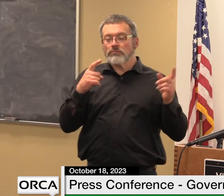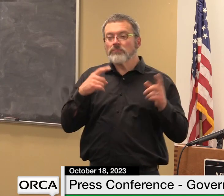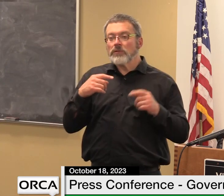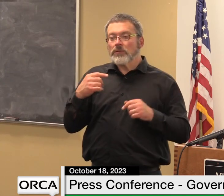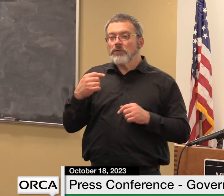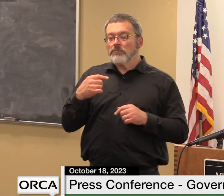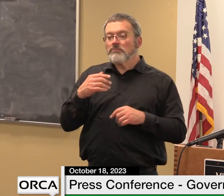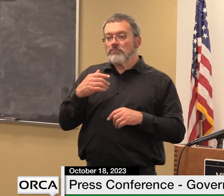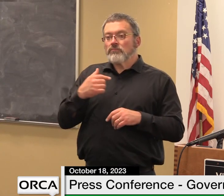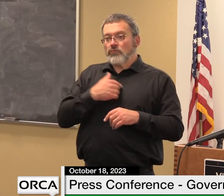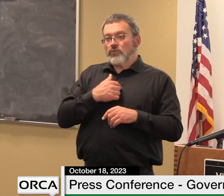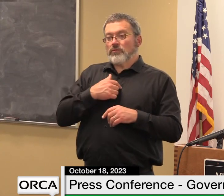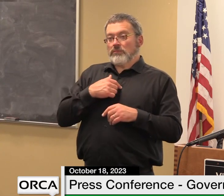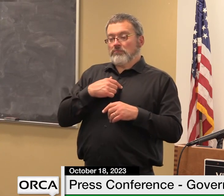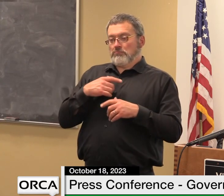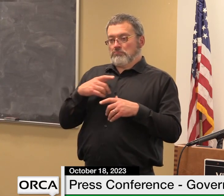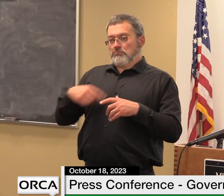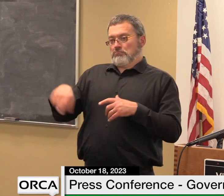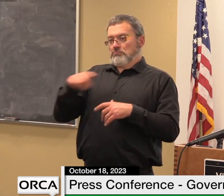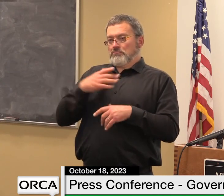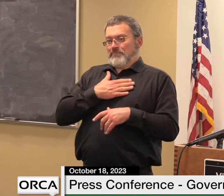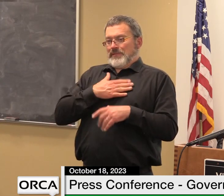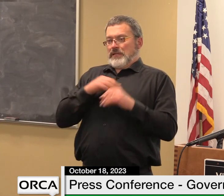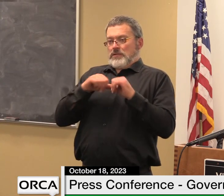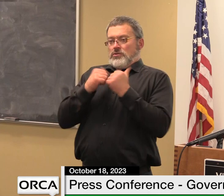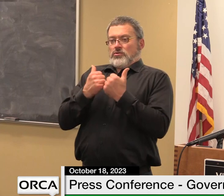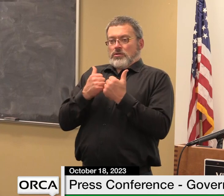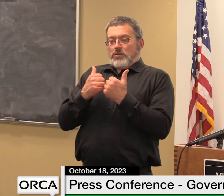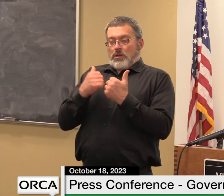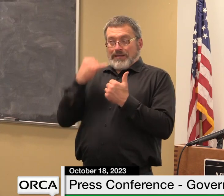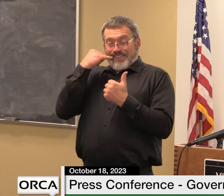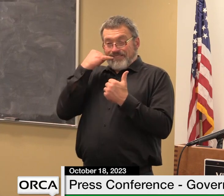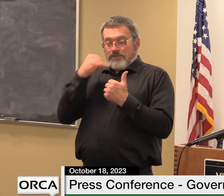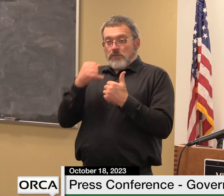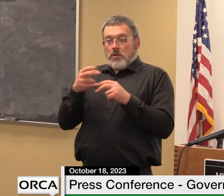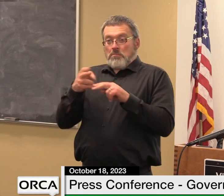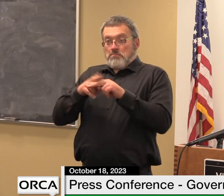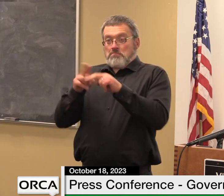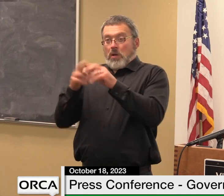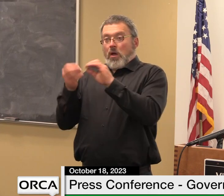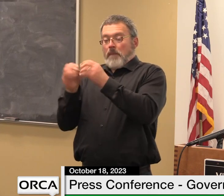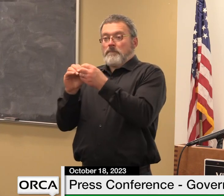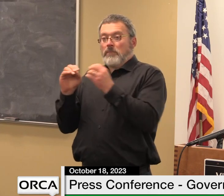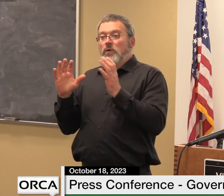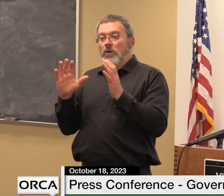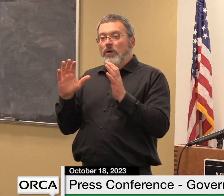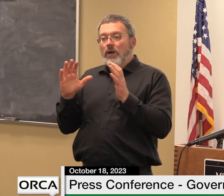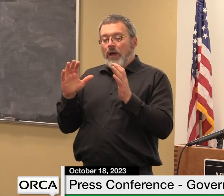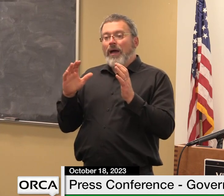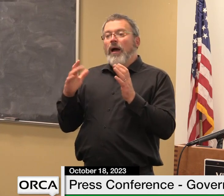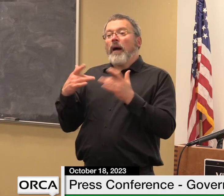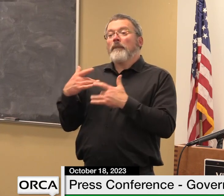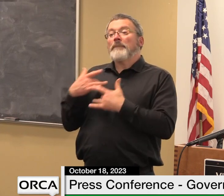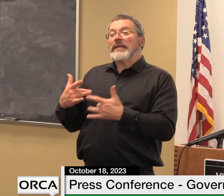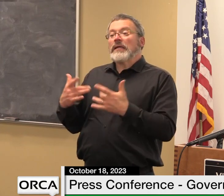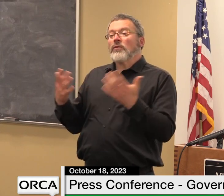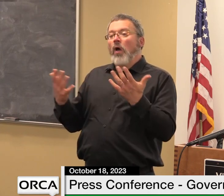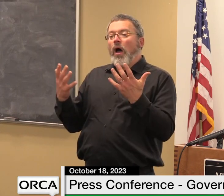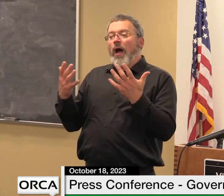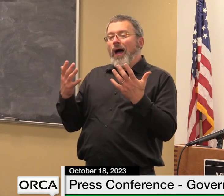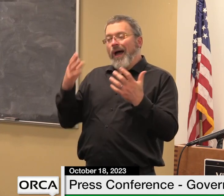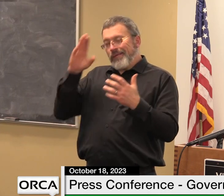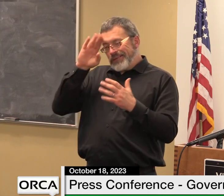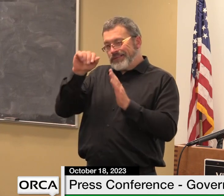We are working to tease out whether any upticks that we're seeing right now are the typical and traditional seasonal upticks that we see in some of